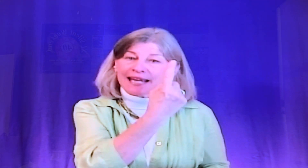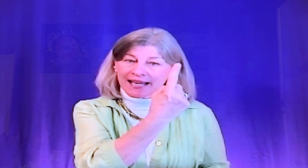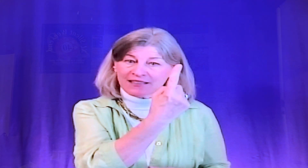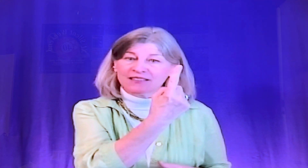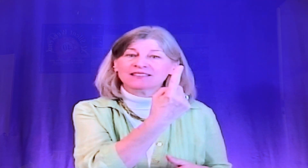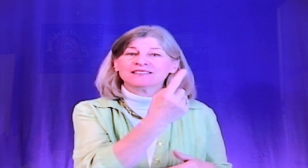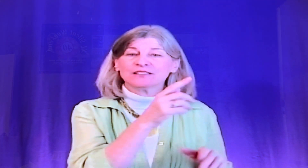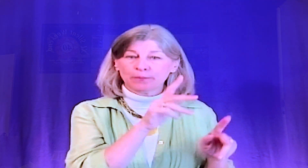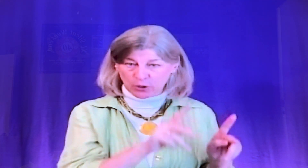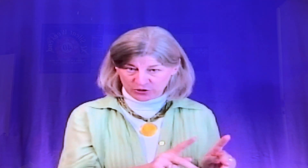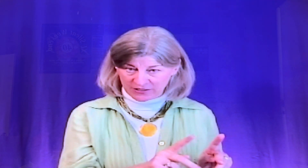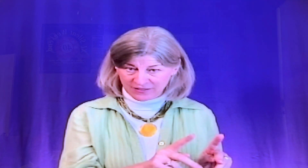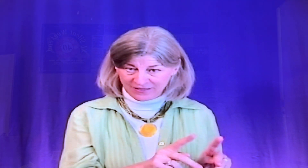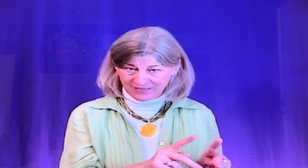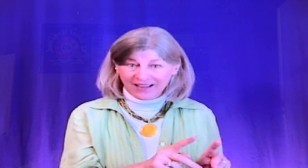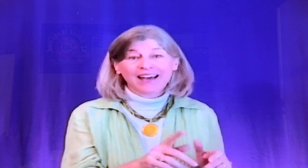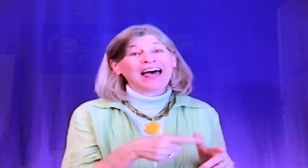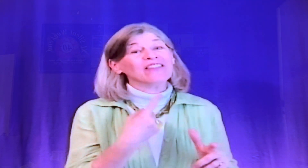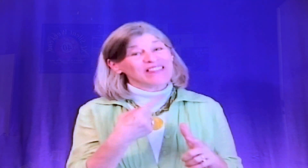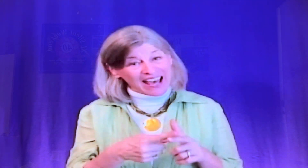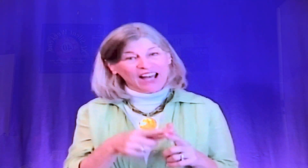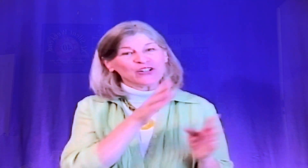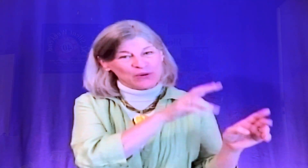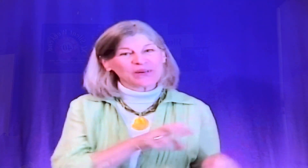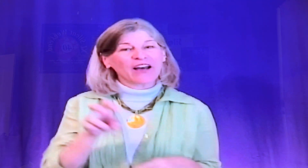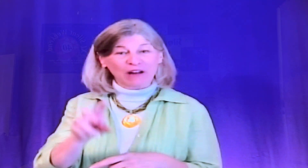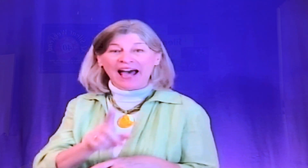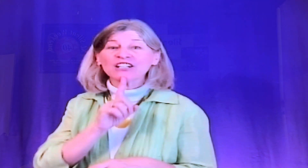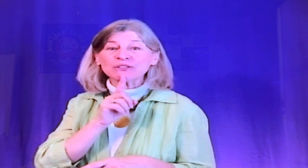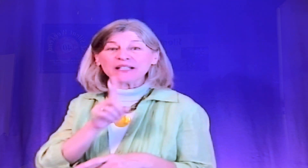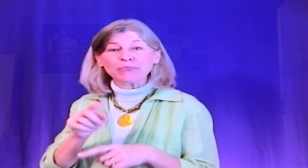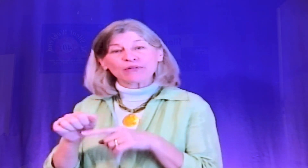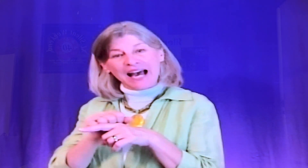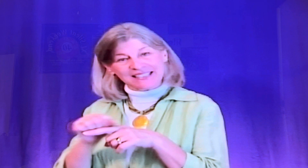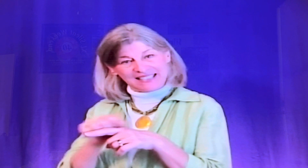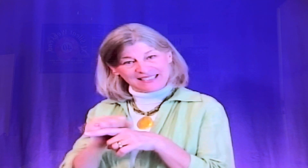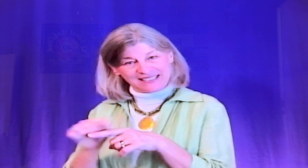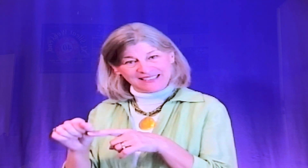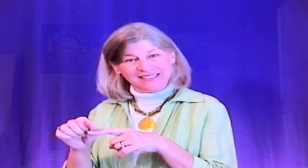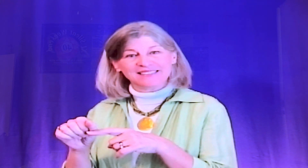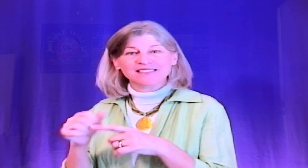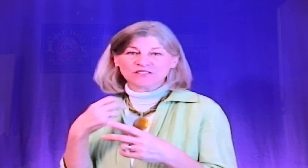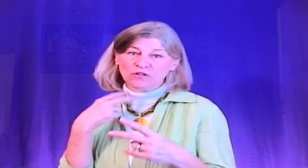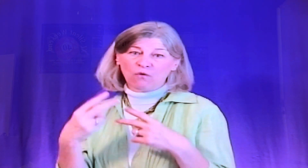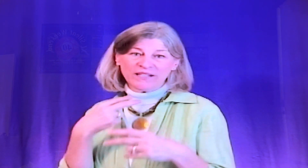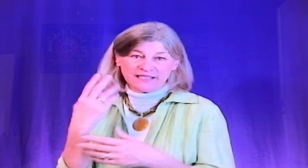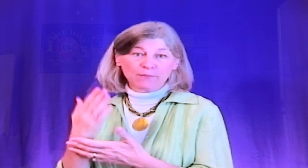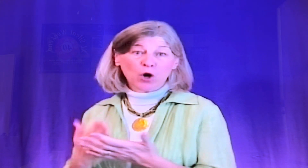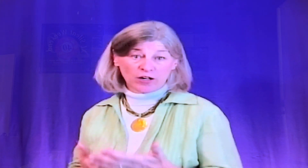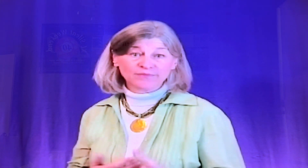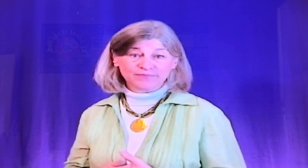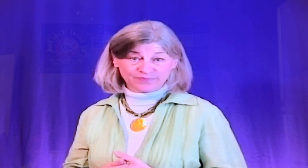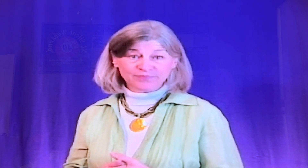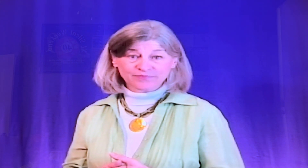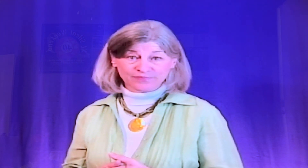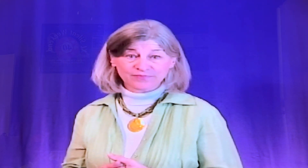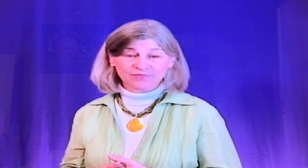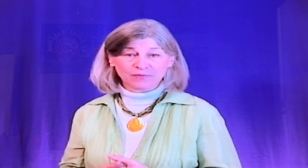understand the person, and then you can actually practice the voicing part.